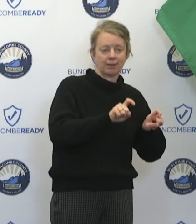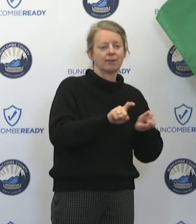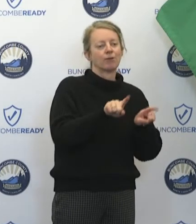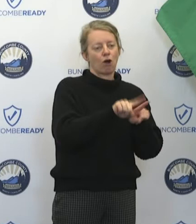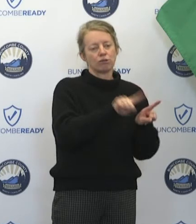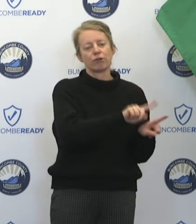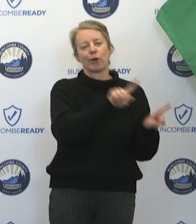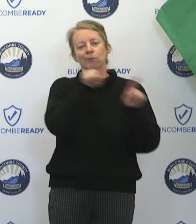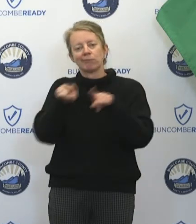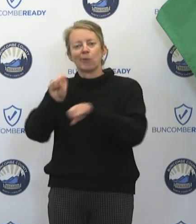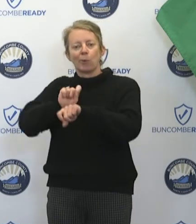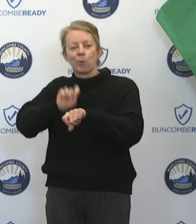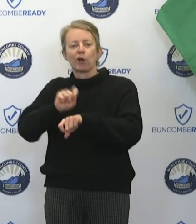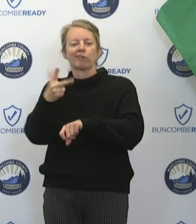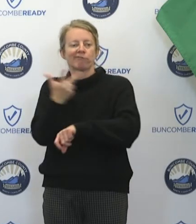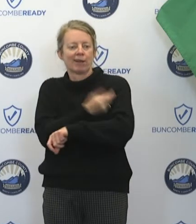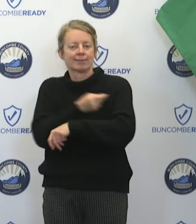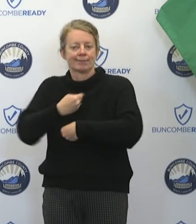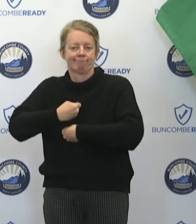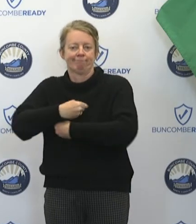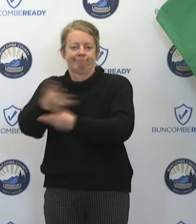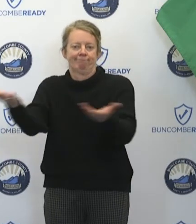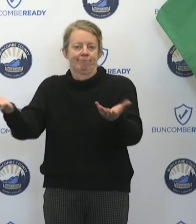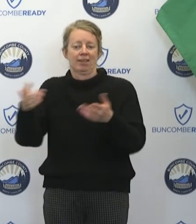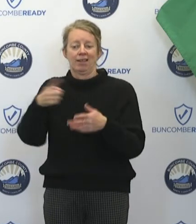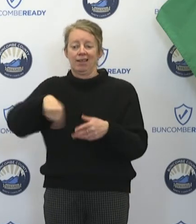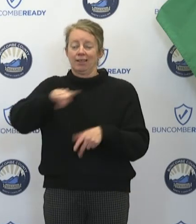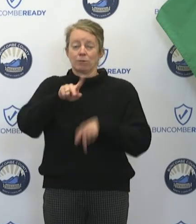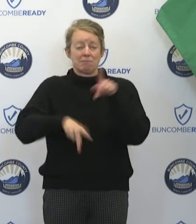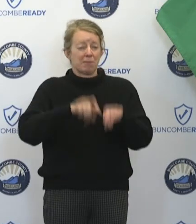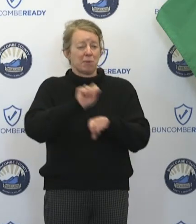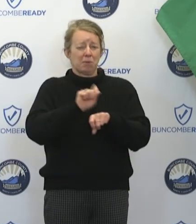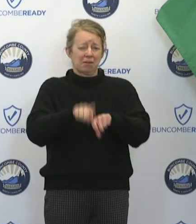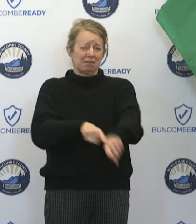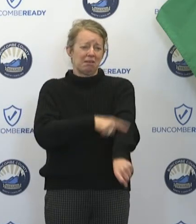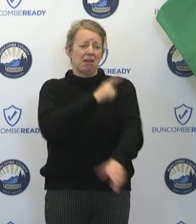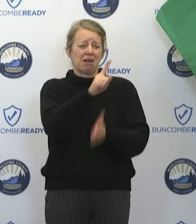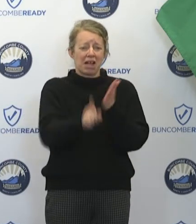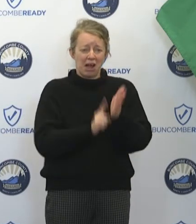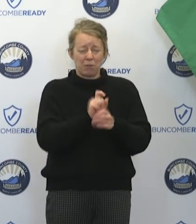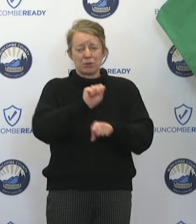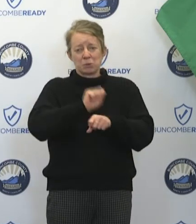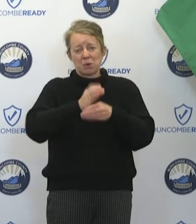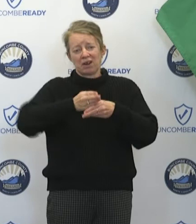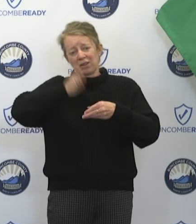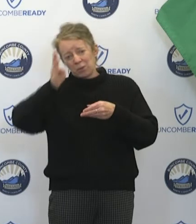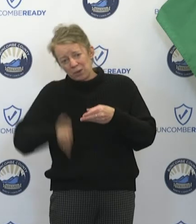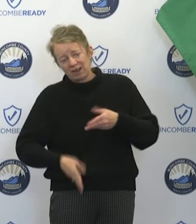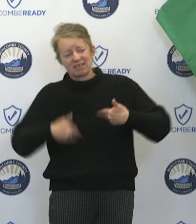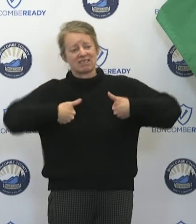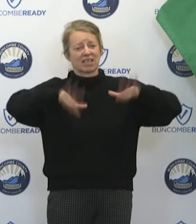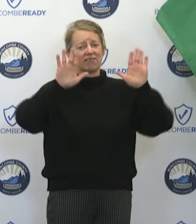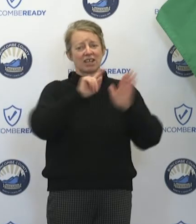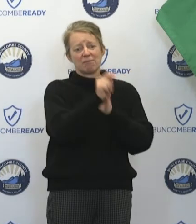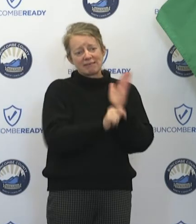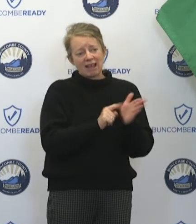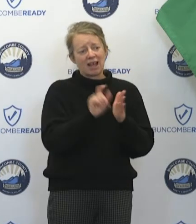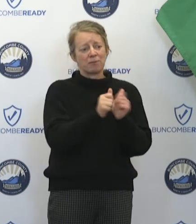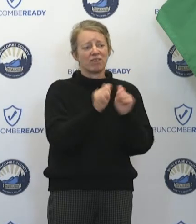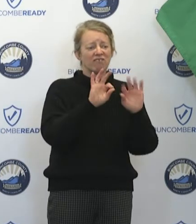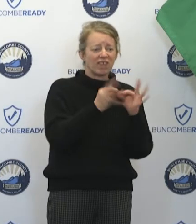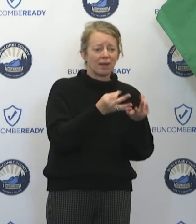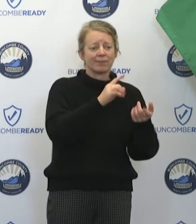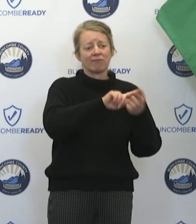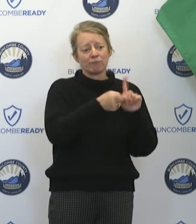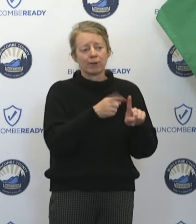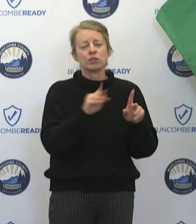part in our vaccine efforts, working very long hours and weekends, sacrificing time with their families and loved ones to provide services